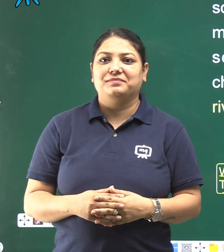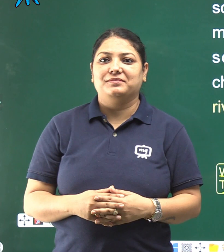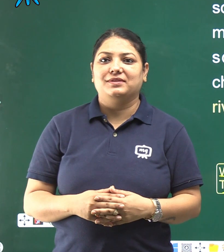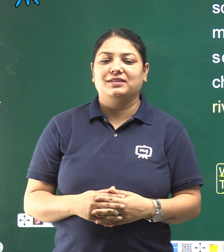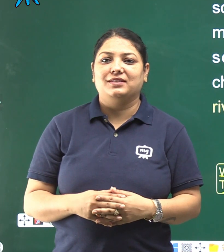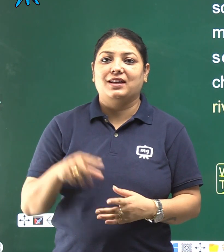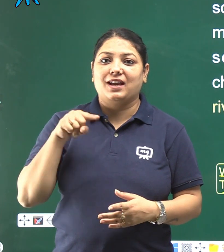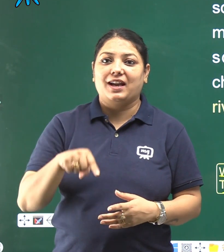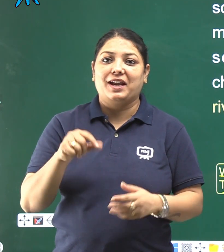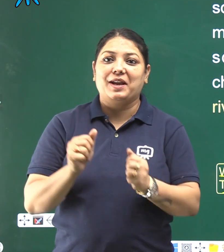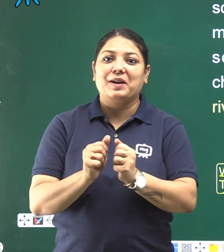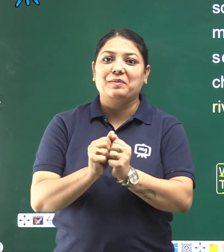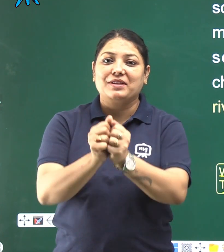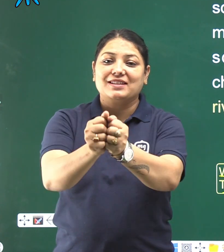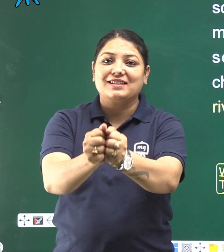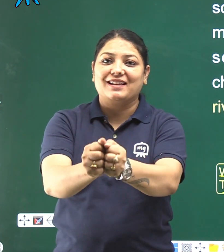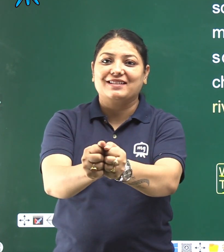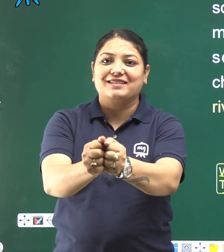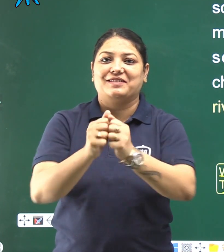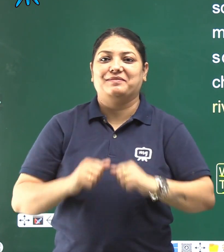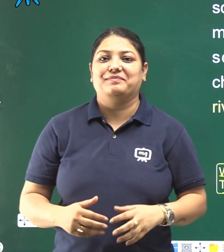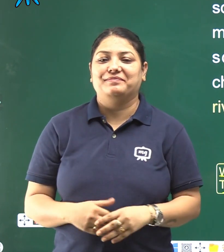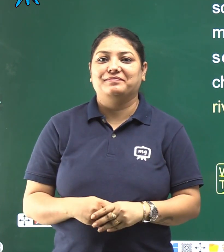It means saath saath.